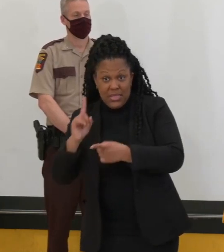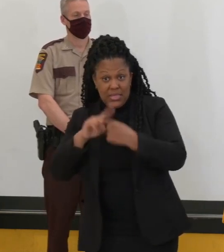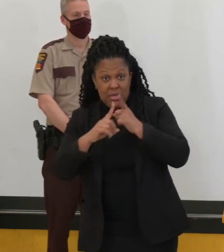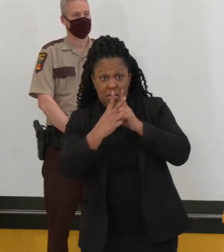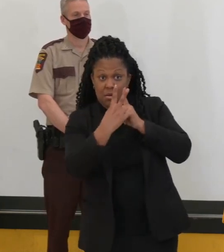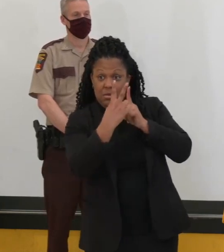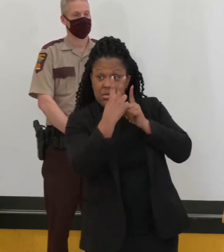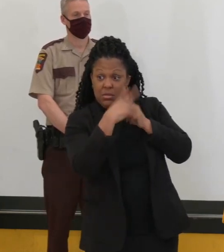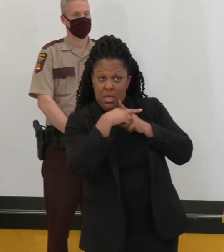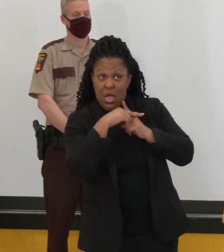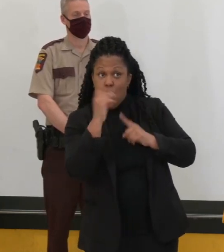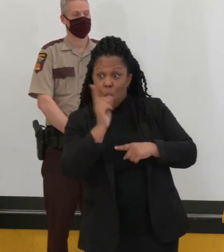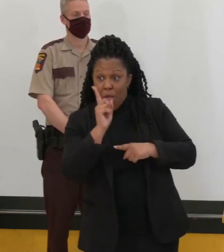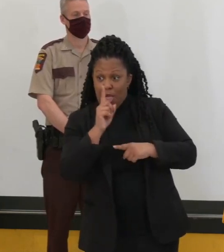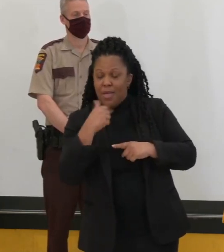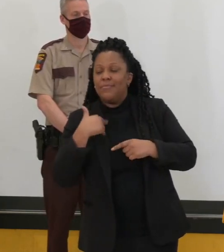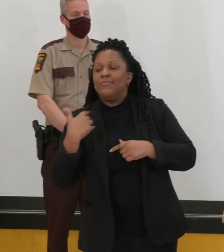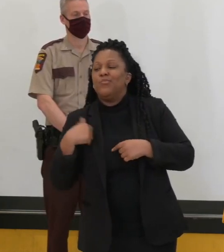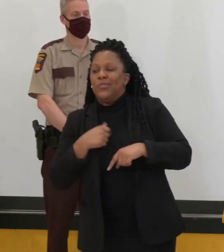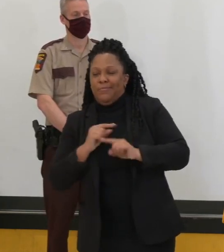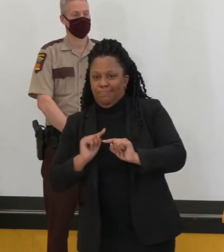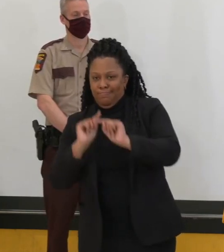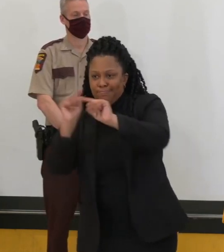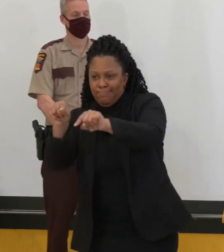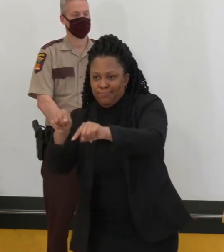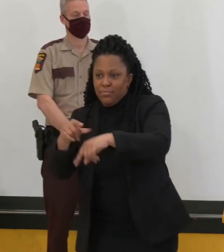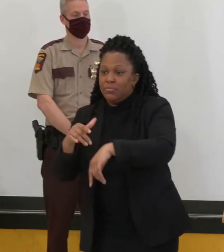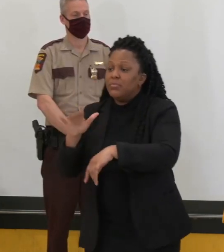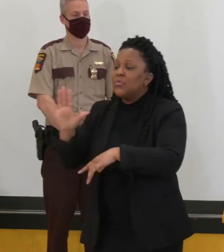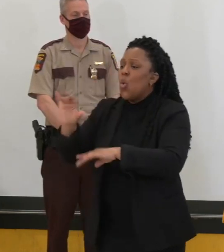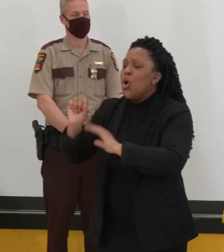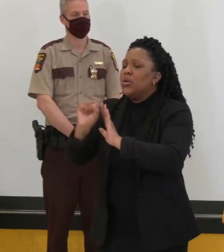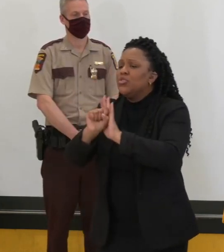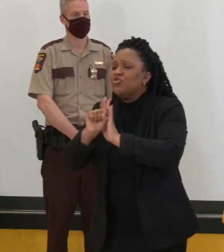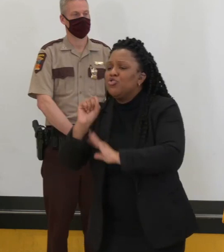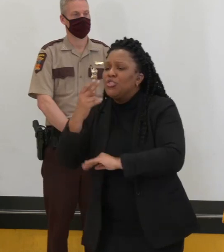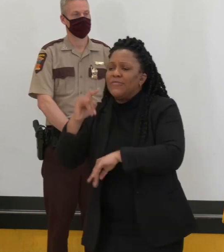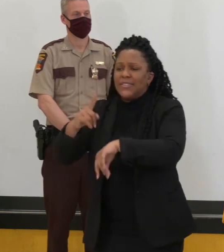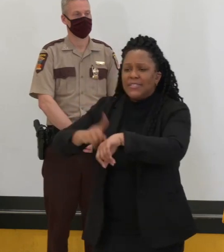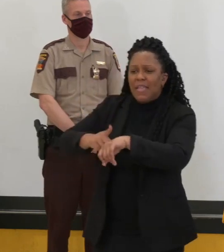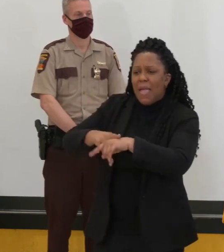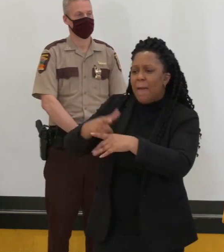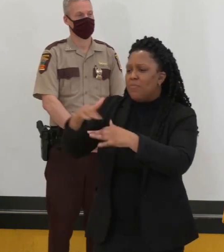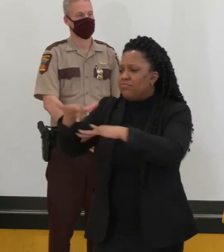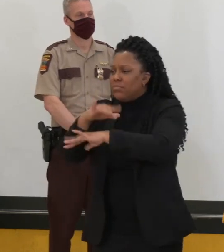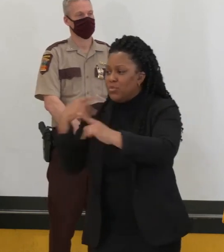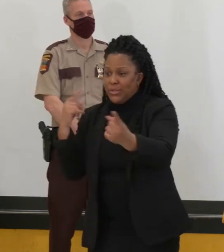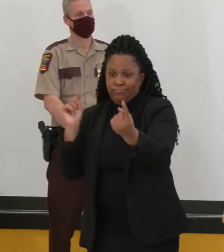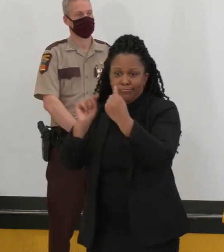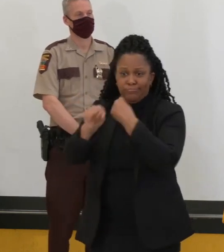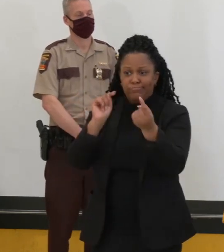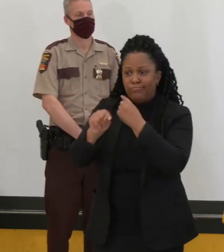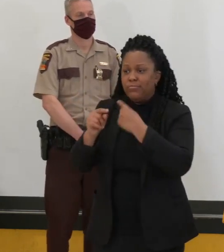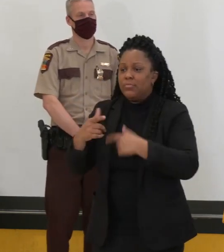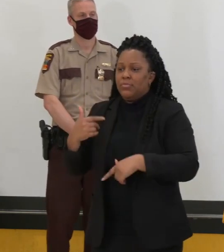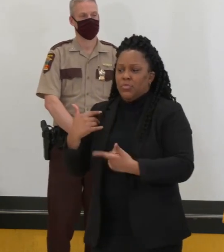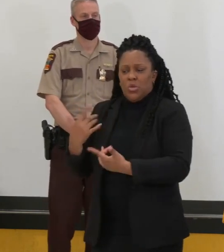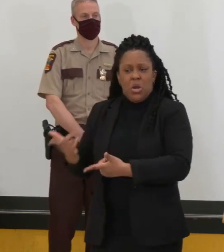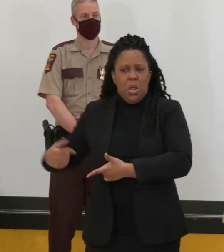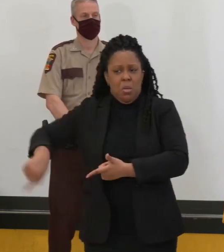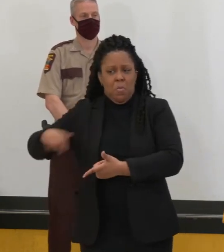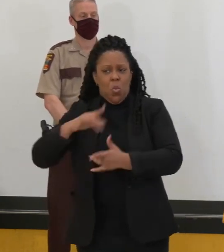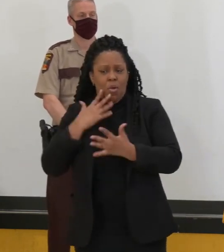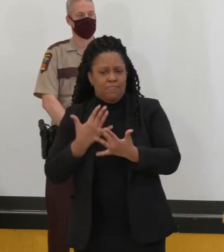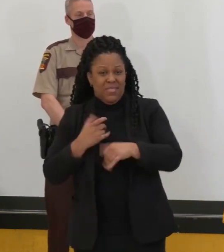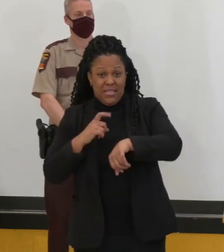rotations based on conditions and the needs on the ground. There have been rumors that the Minnesota National Guard has used non-lethal